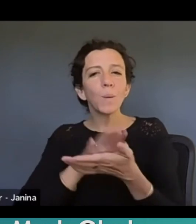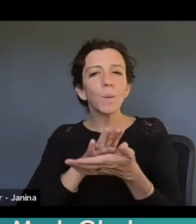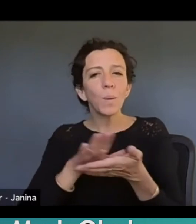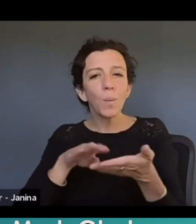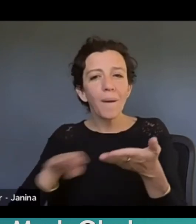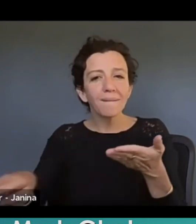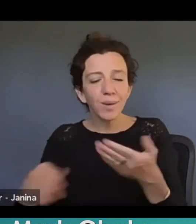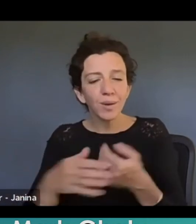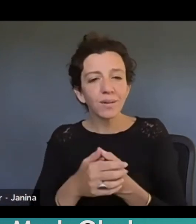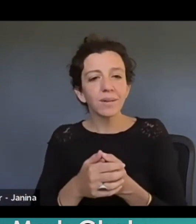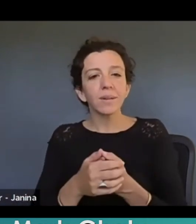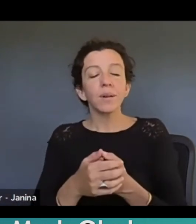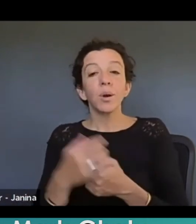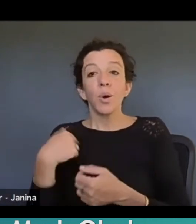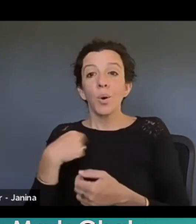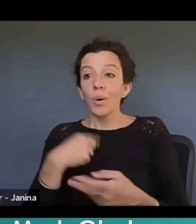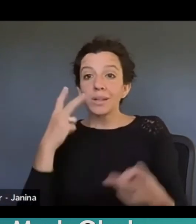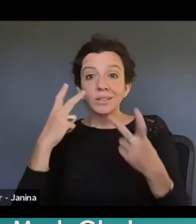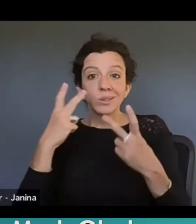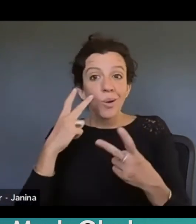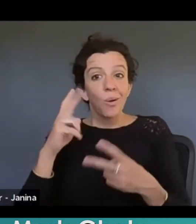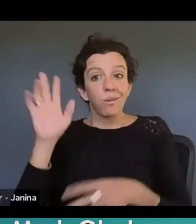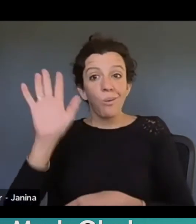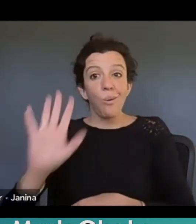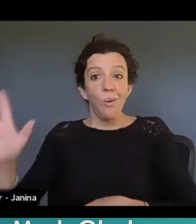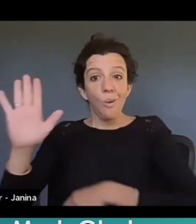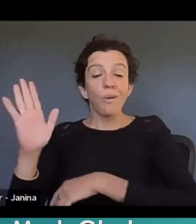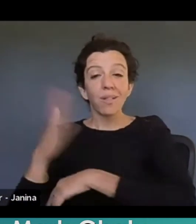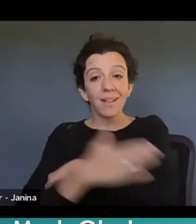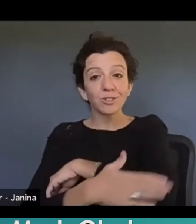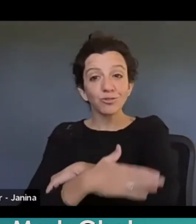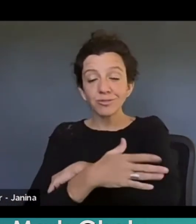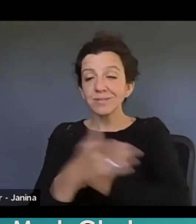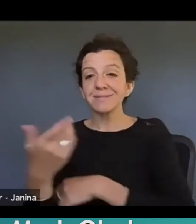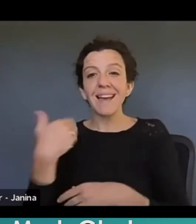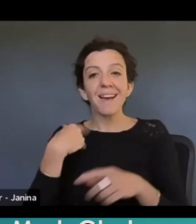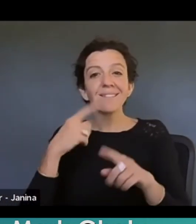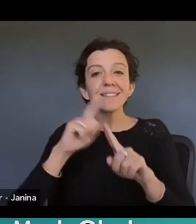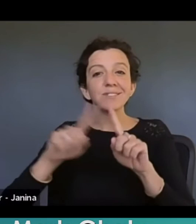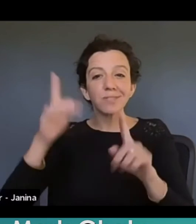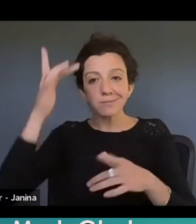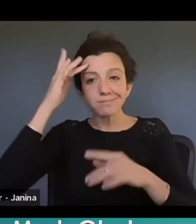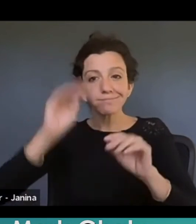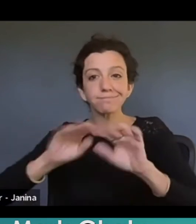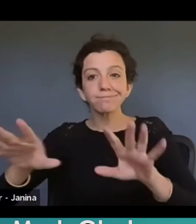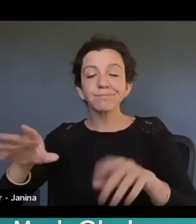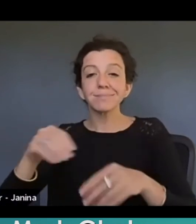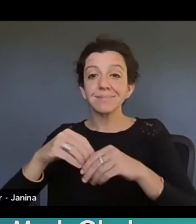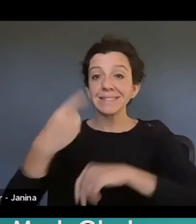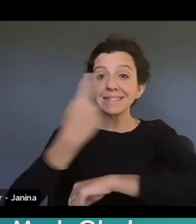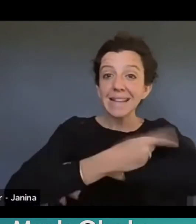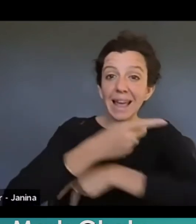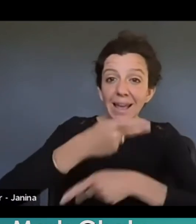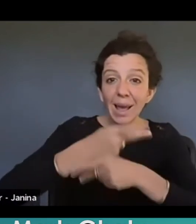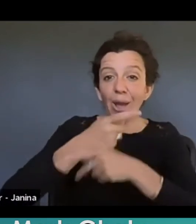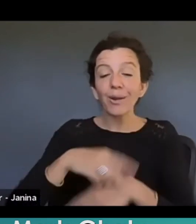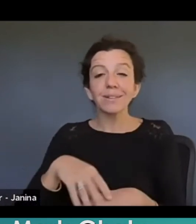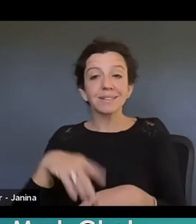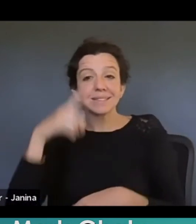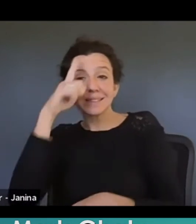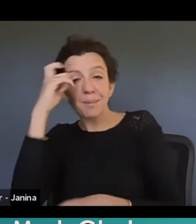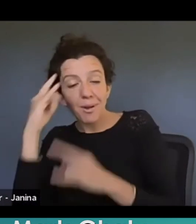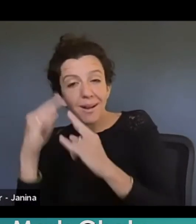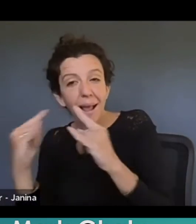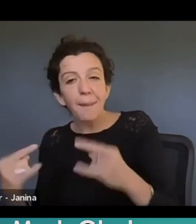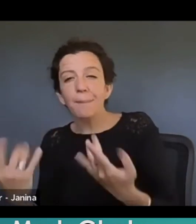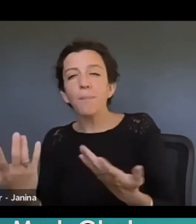summer camps across the country. Just wondering what you learned from those situations to work into these waiver guidelines to try to prevent